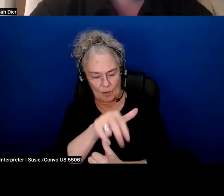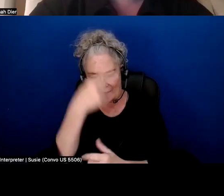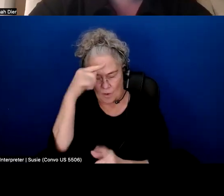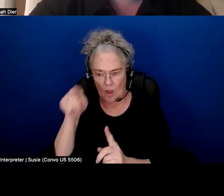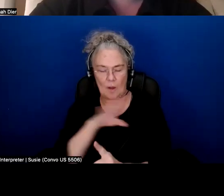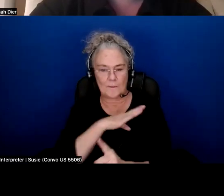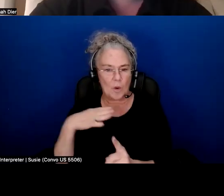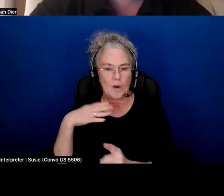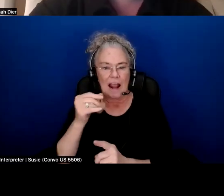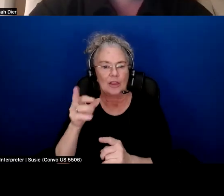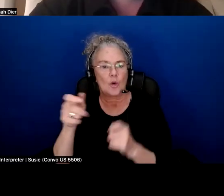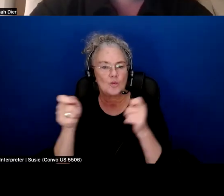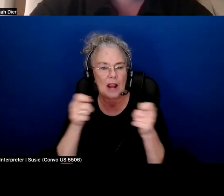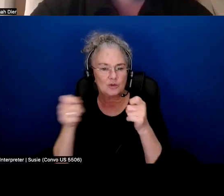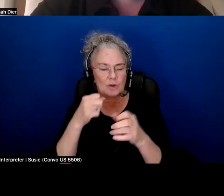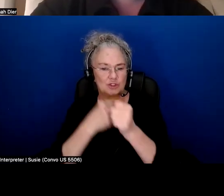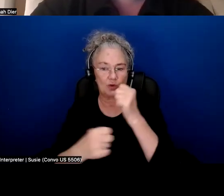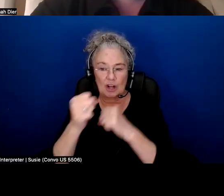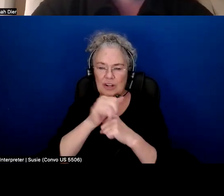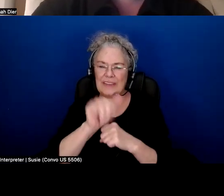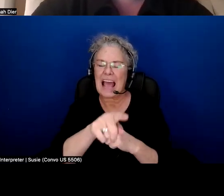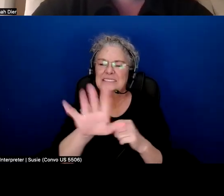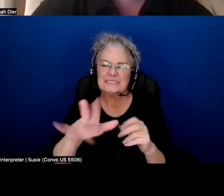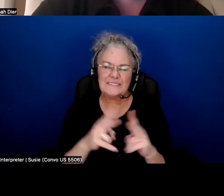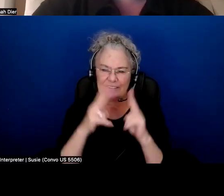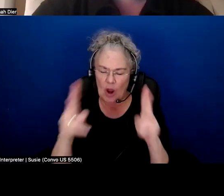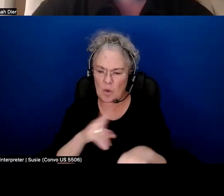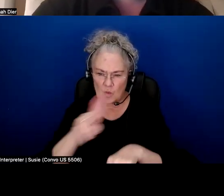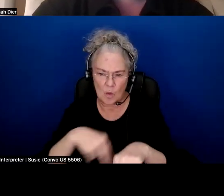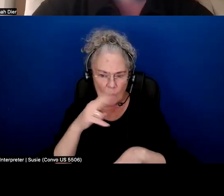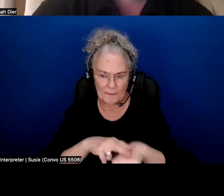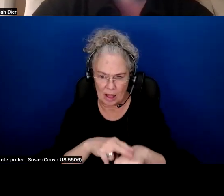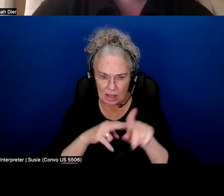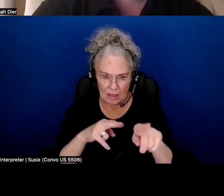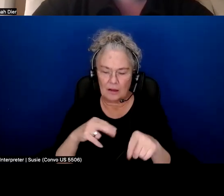and the regulatory structure. And this is very normal for